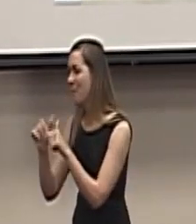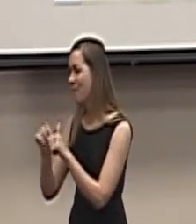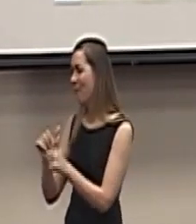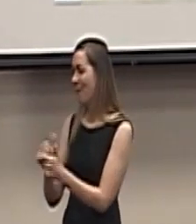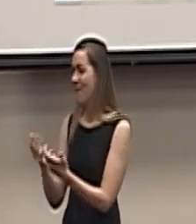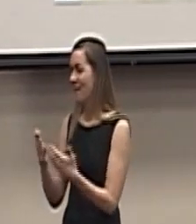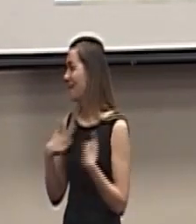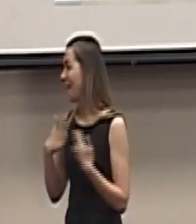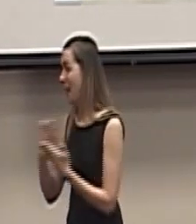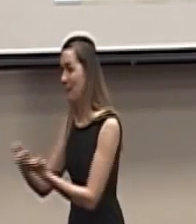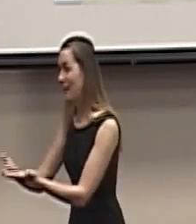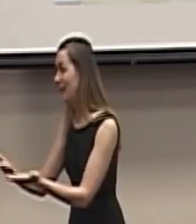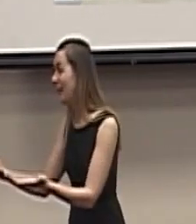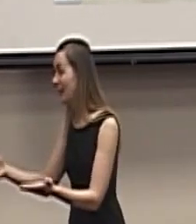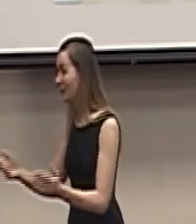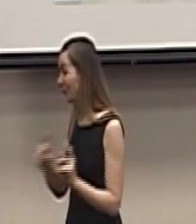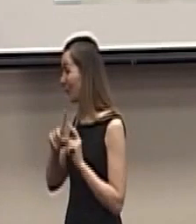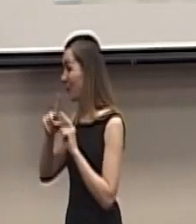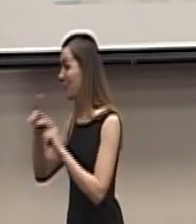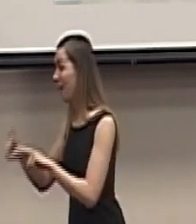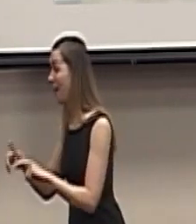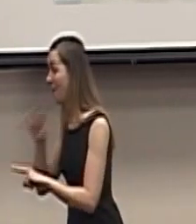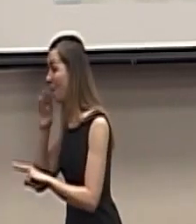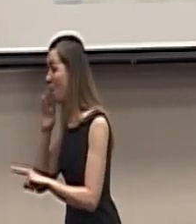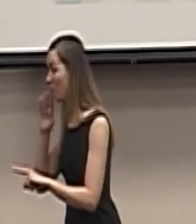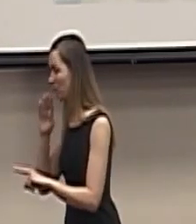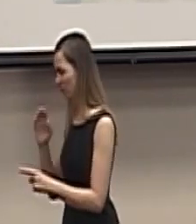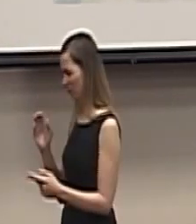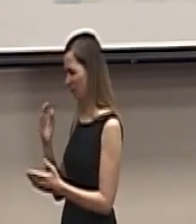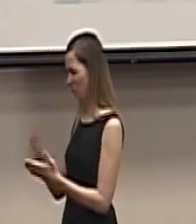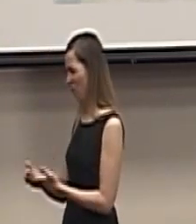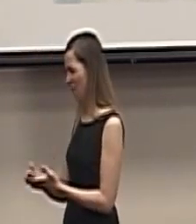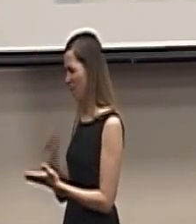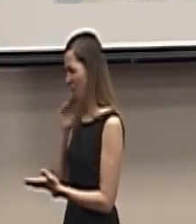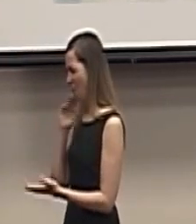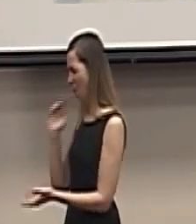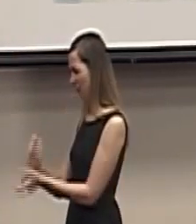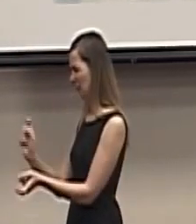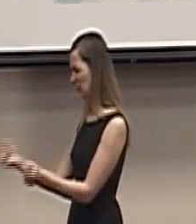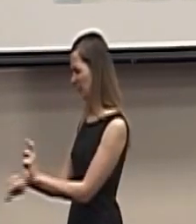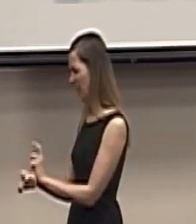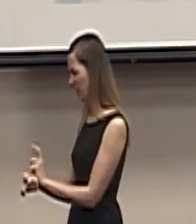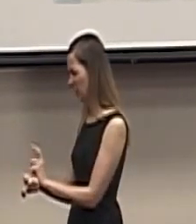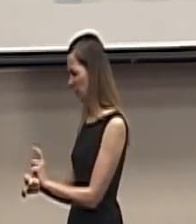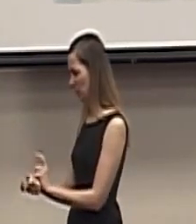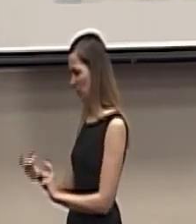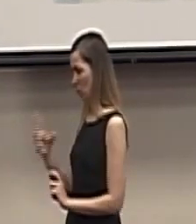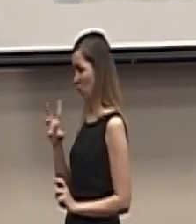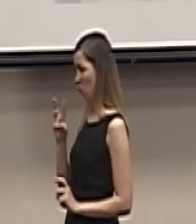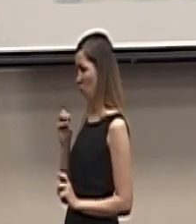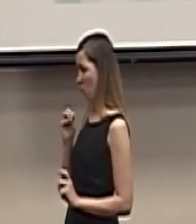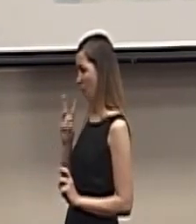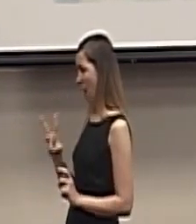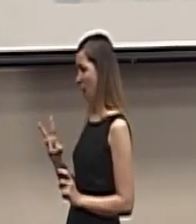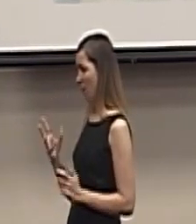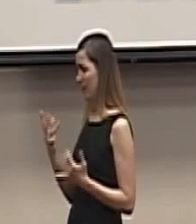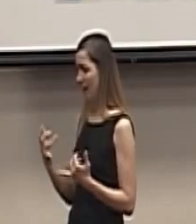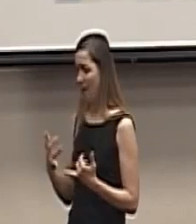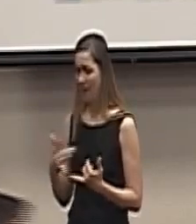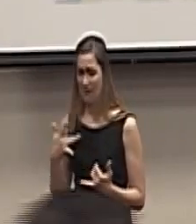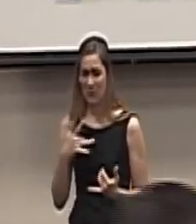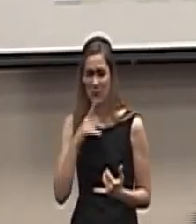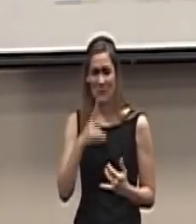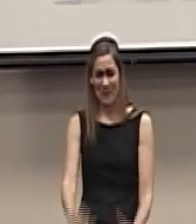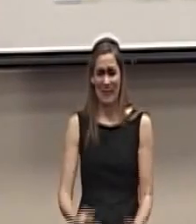things you were, and back home has changed. That's exactly right. And so, like, wow, now I'm really feeling lost. It's